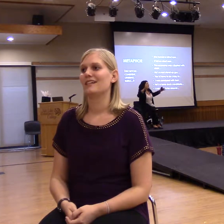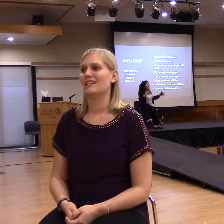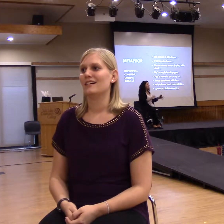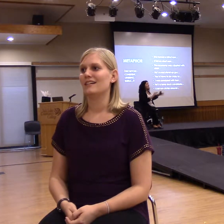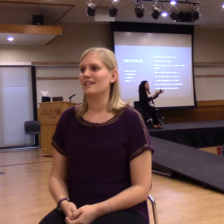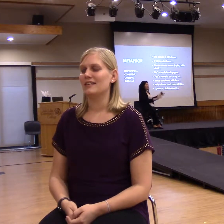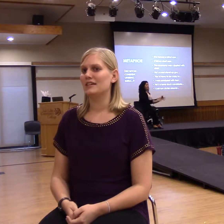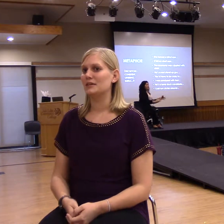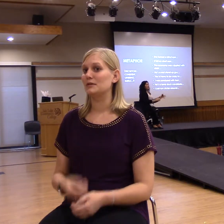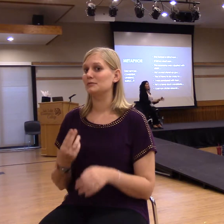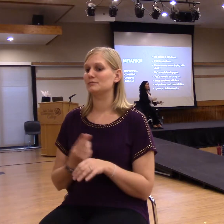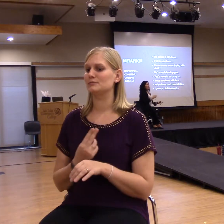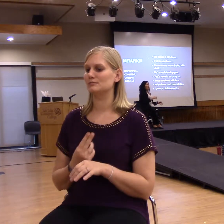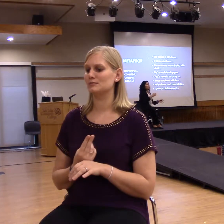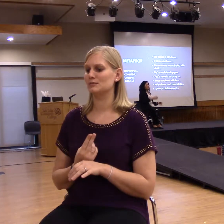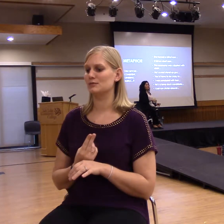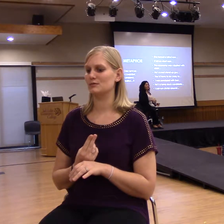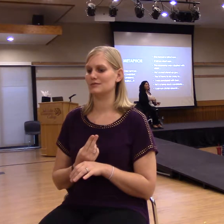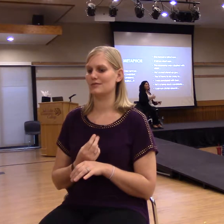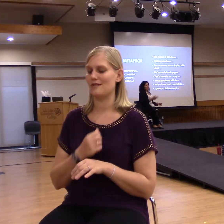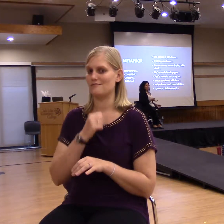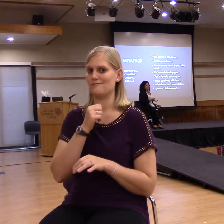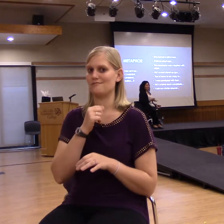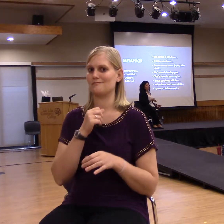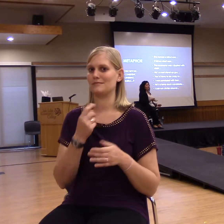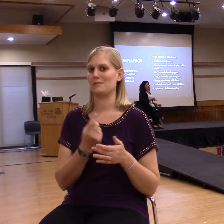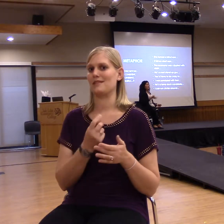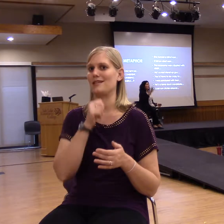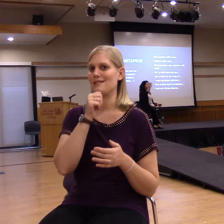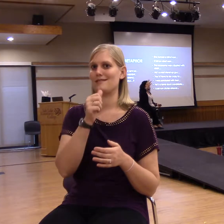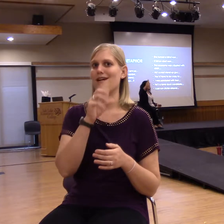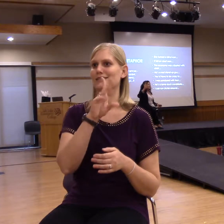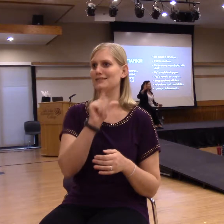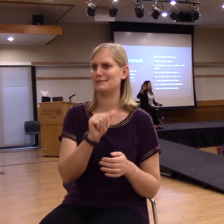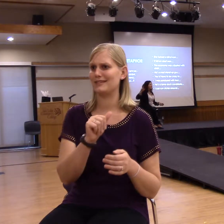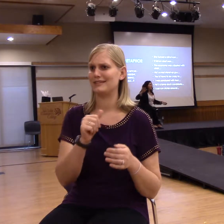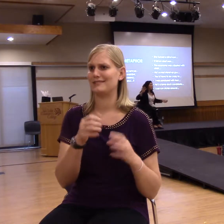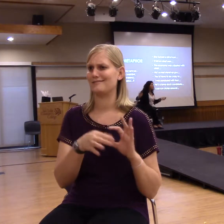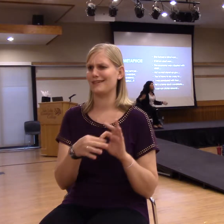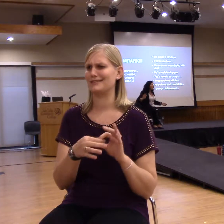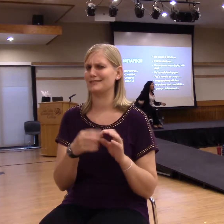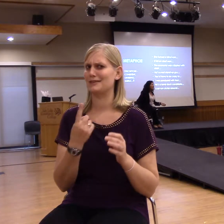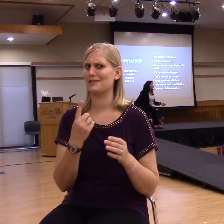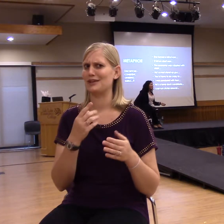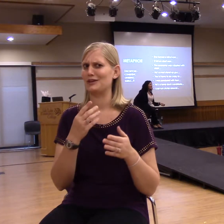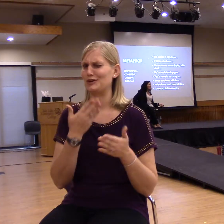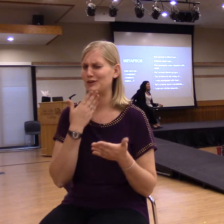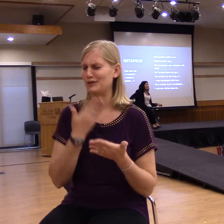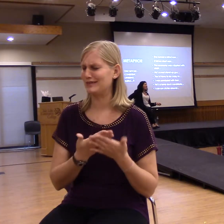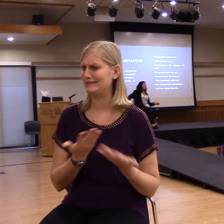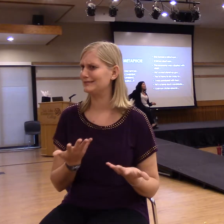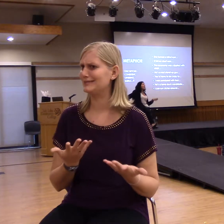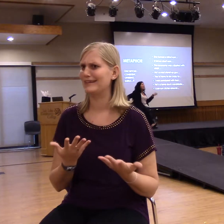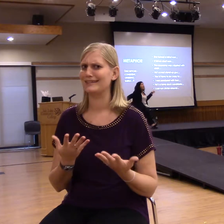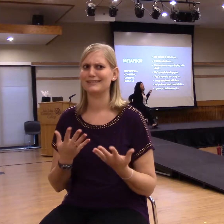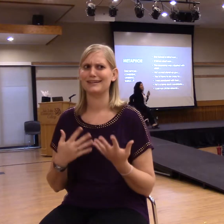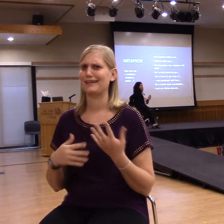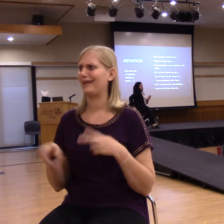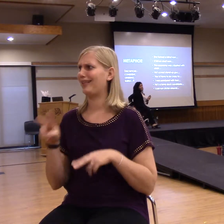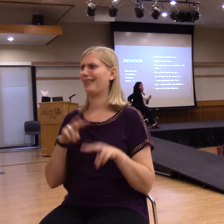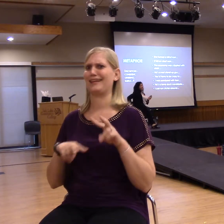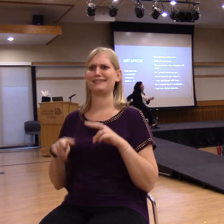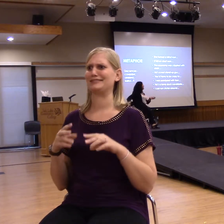use non-disability to describe something good. So you can see that this is what we're swimming around in. Right? Even when we